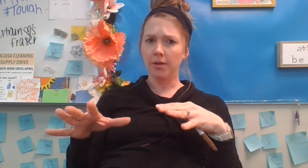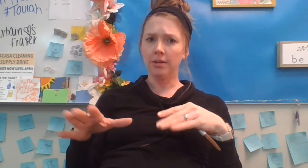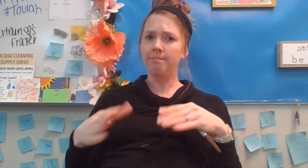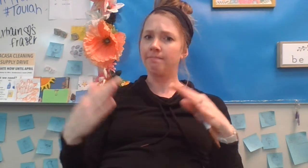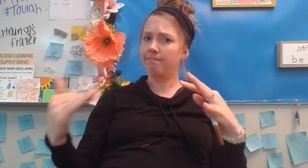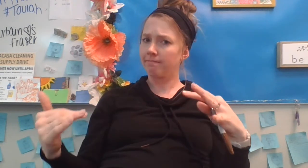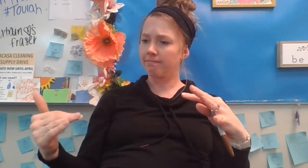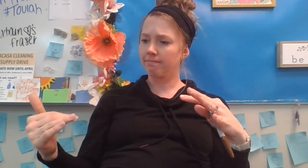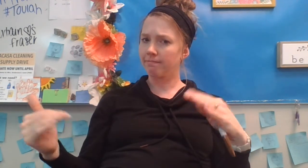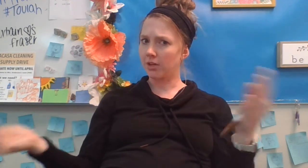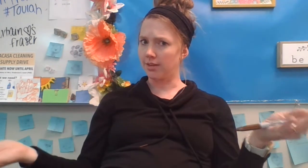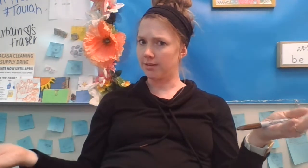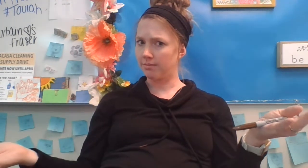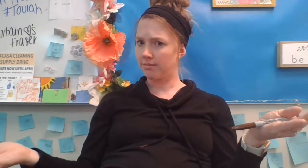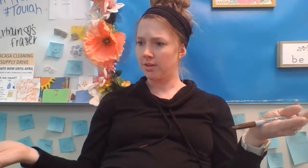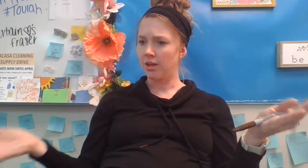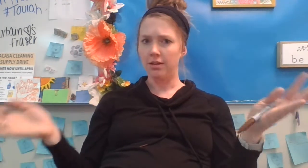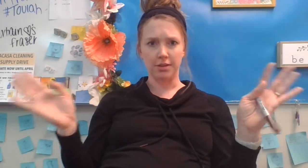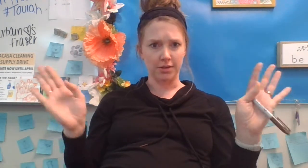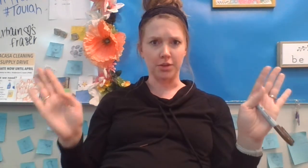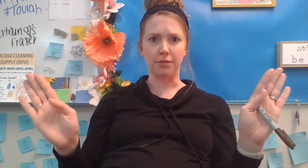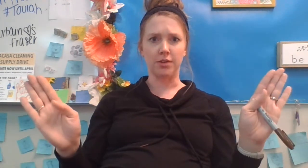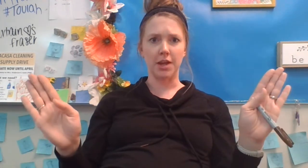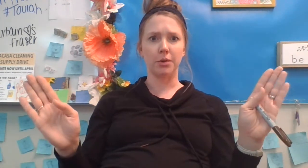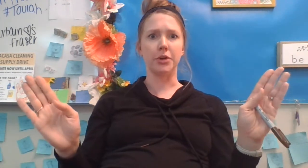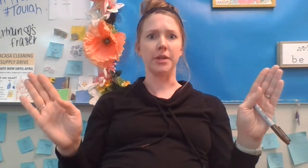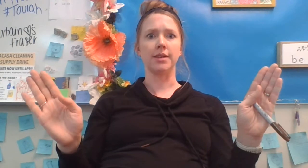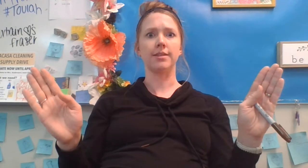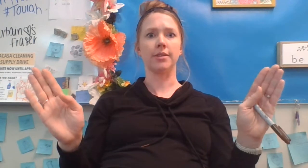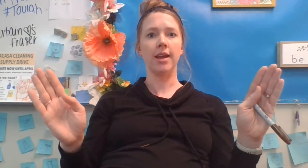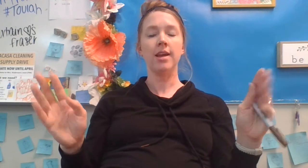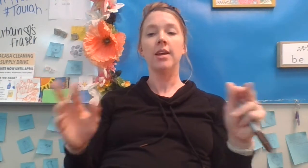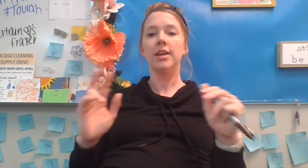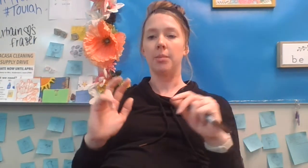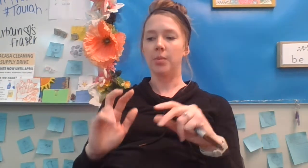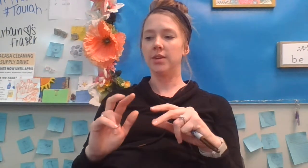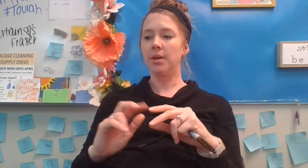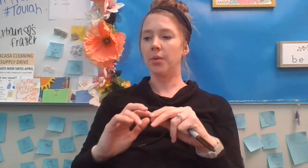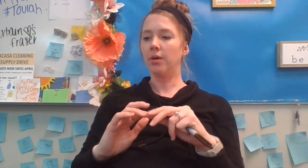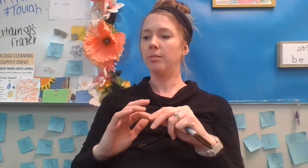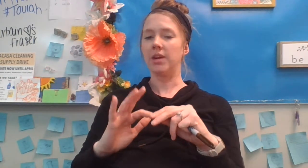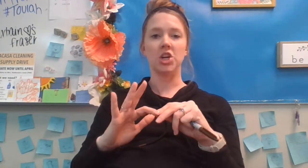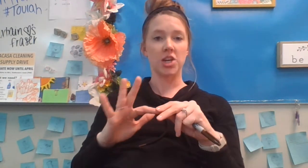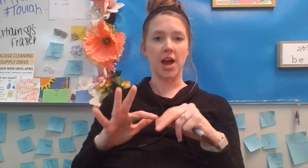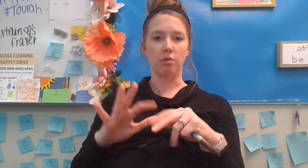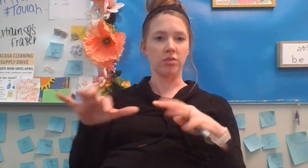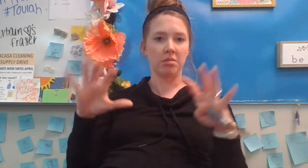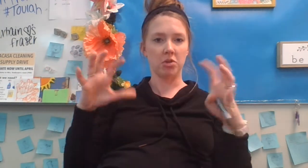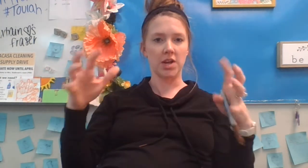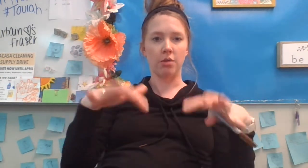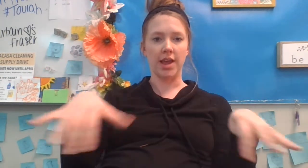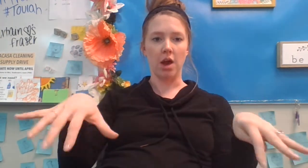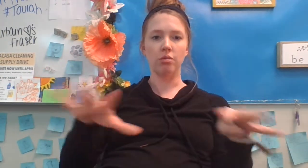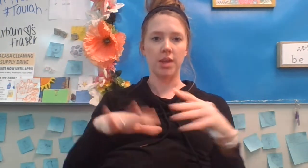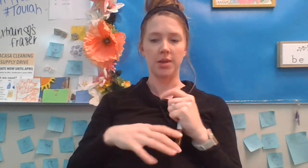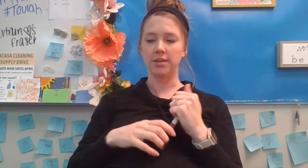simple, because this is the first day we're doing this, okay? Keep it pretty simple, meaning your town, like your town layout, keep that